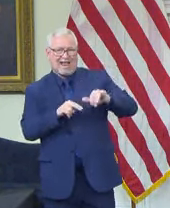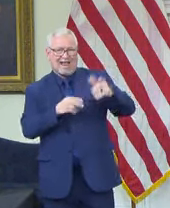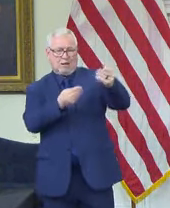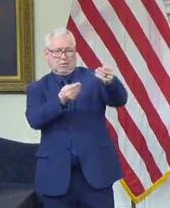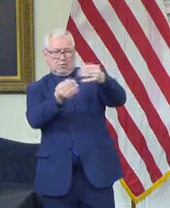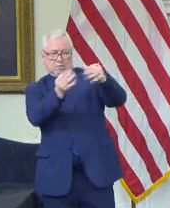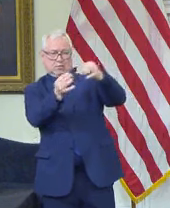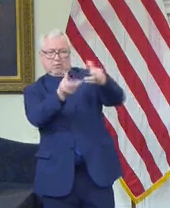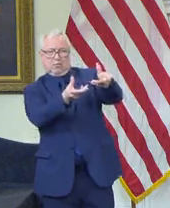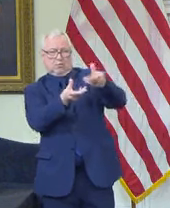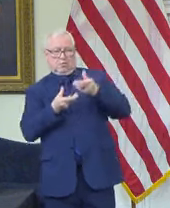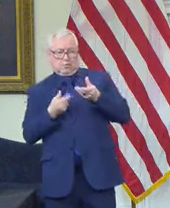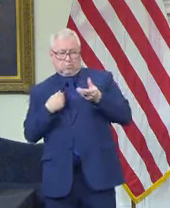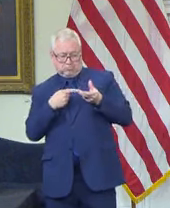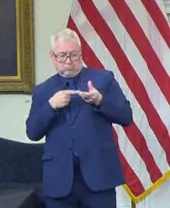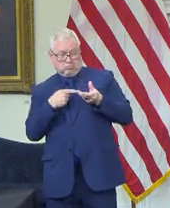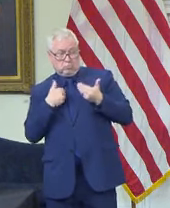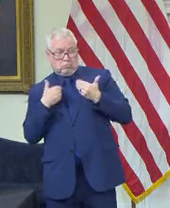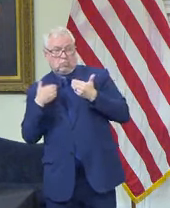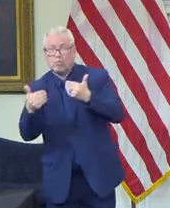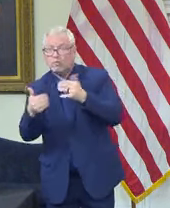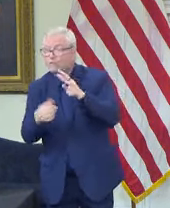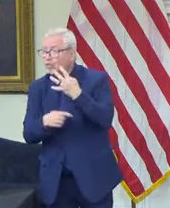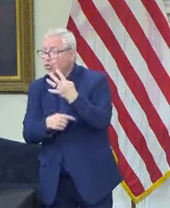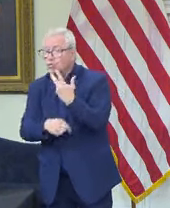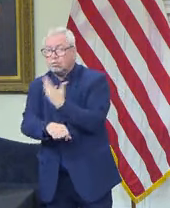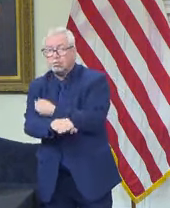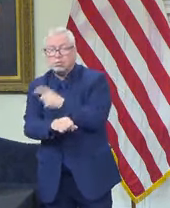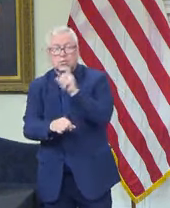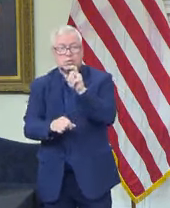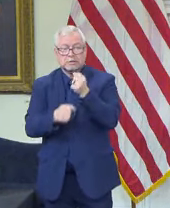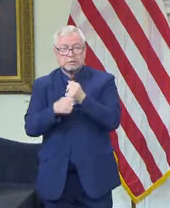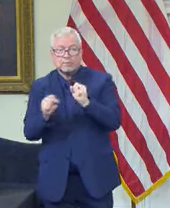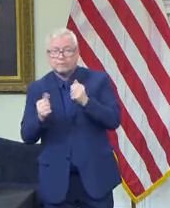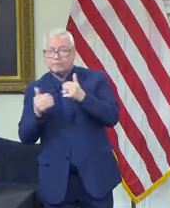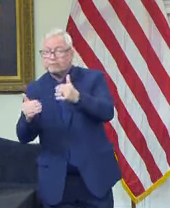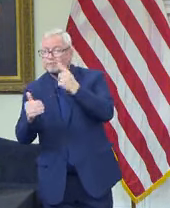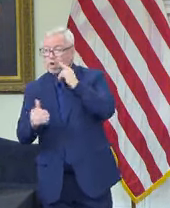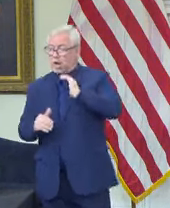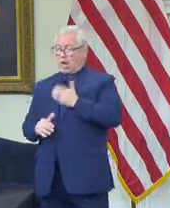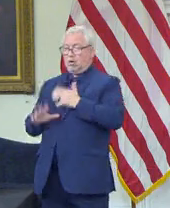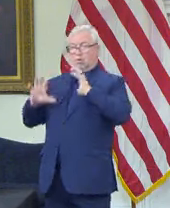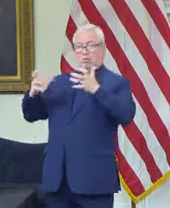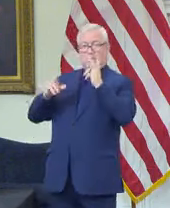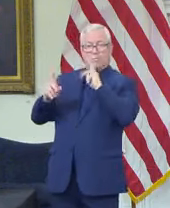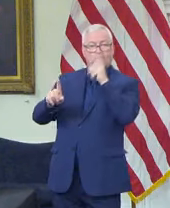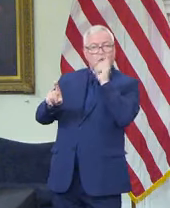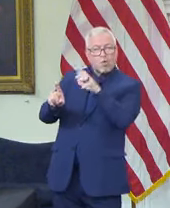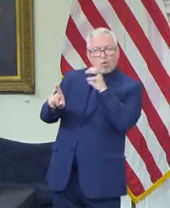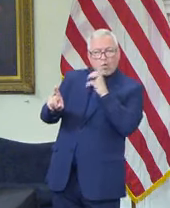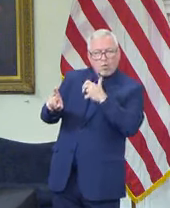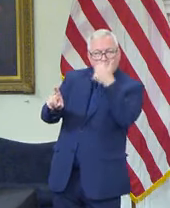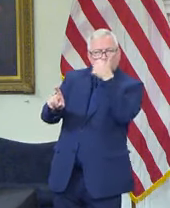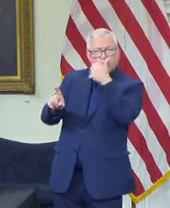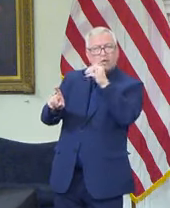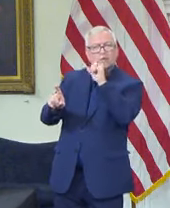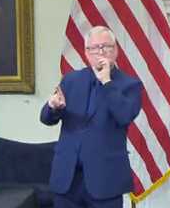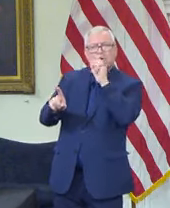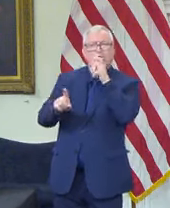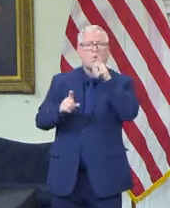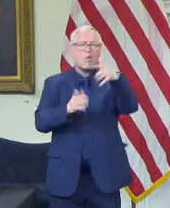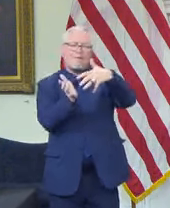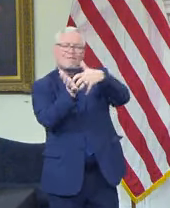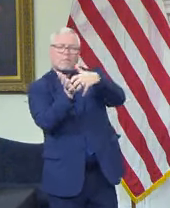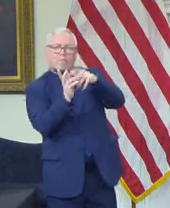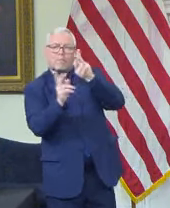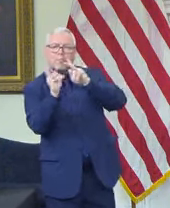potential 4th dose for some of our most vulnerable residents. We hope that won't be necessary, but